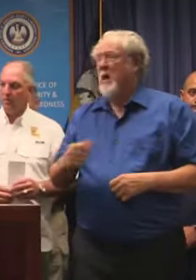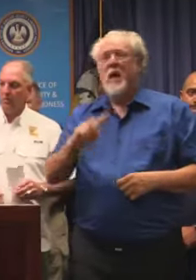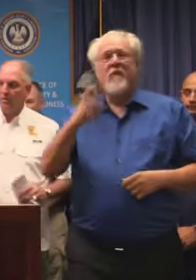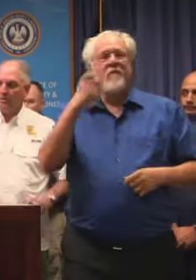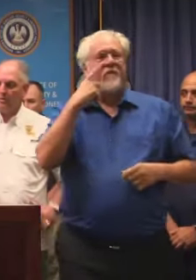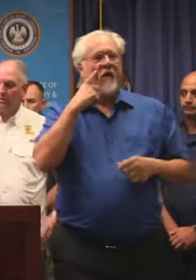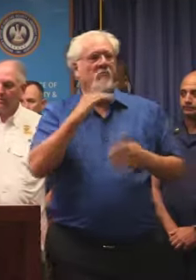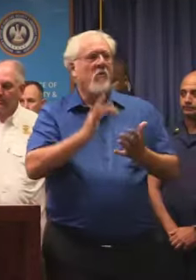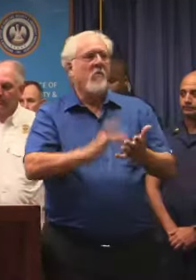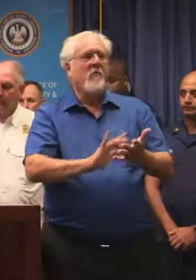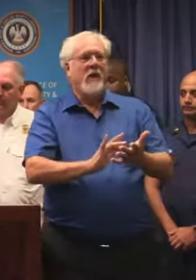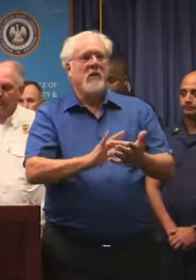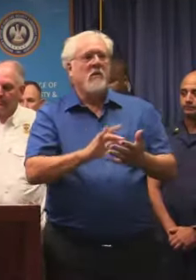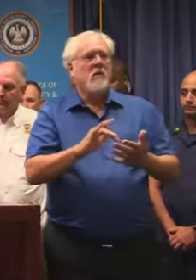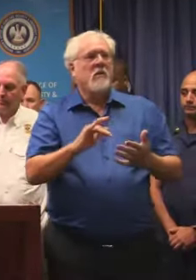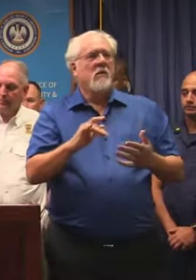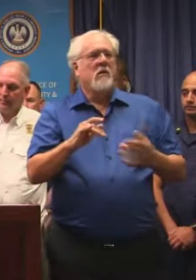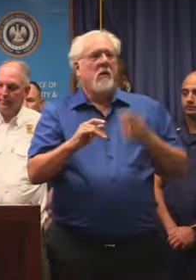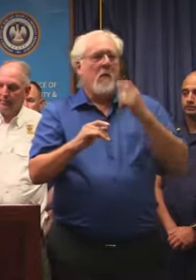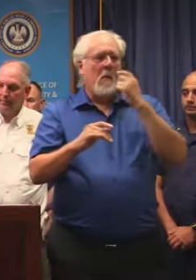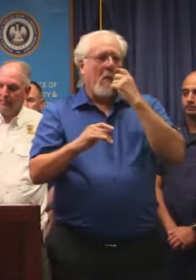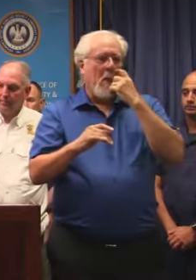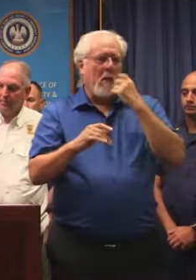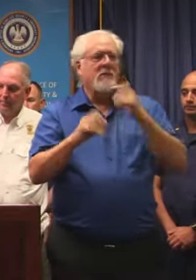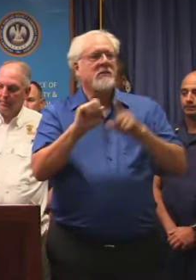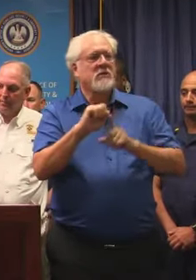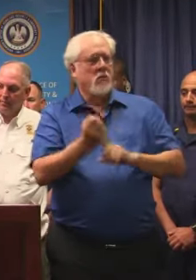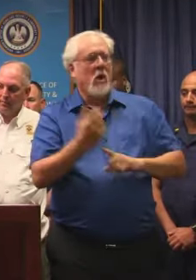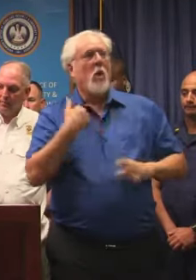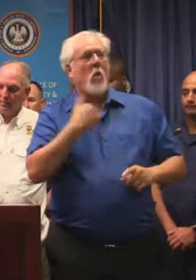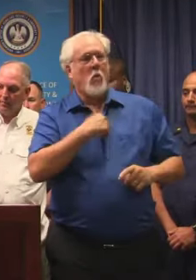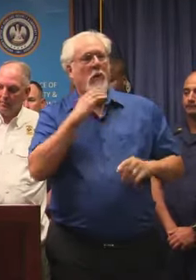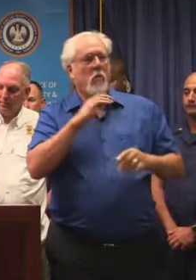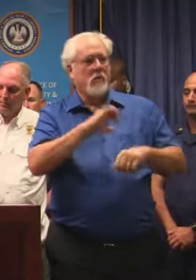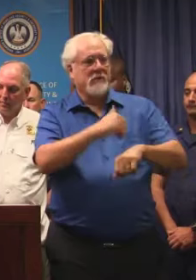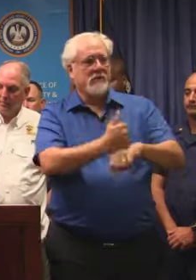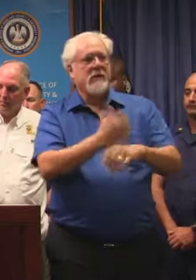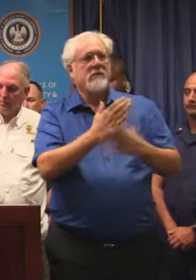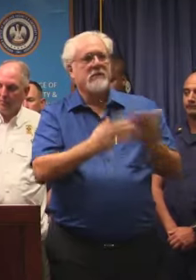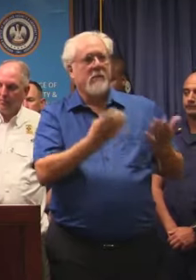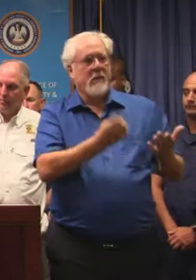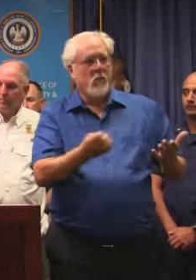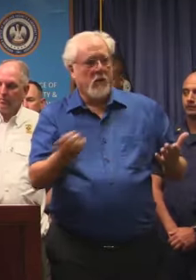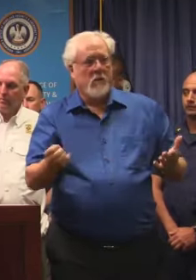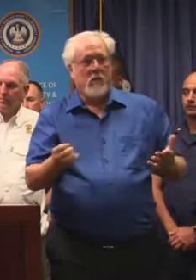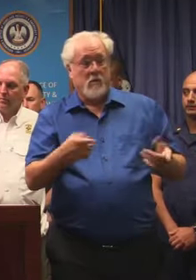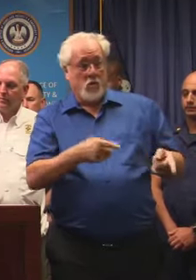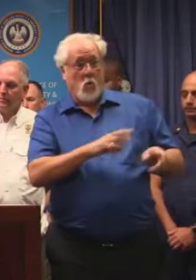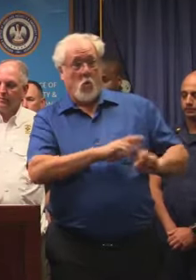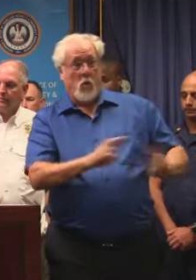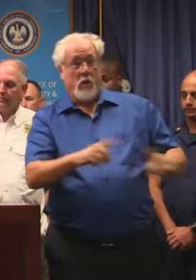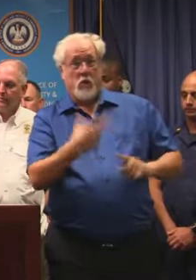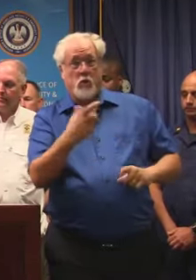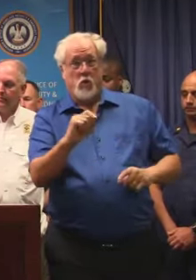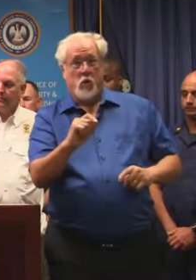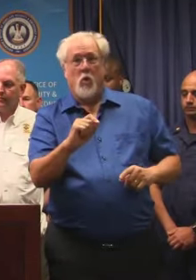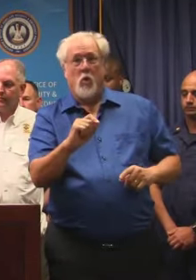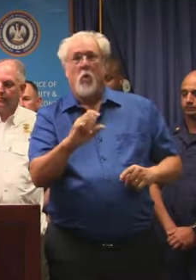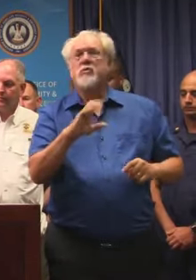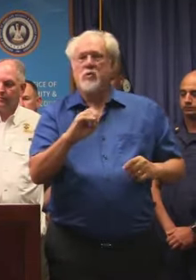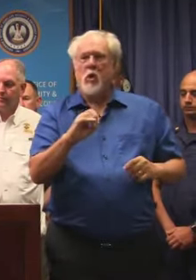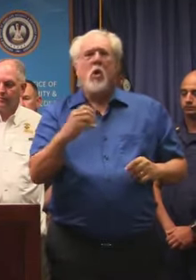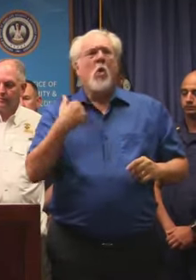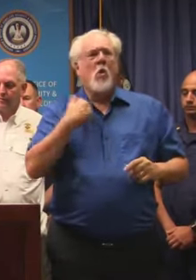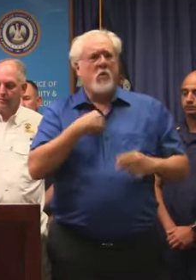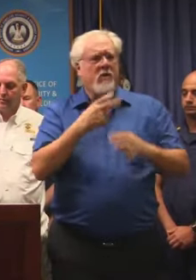federal medical staging situation where we're going to stage some equipment so that's ready to go. So